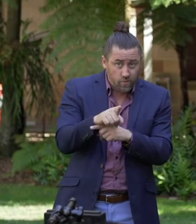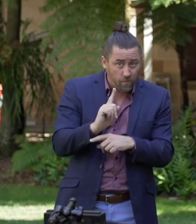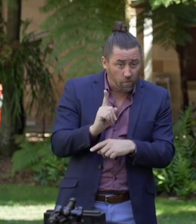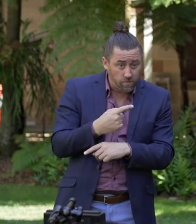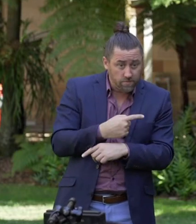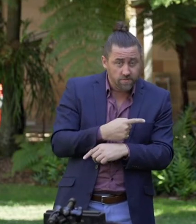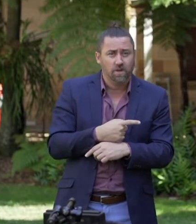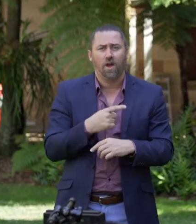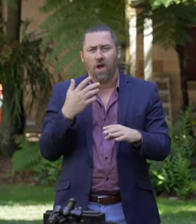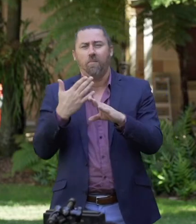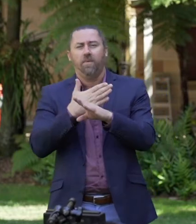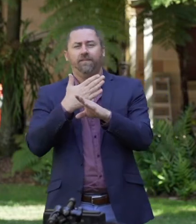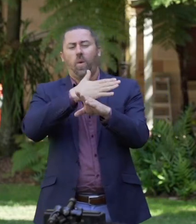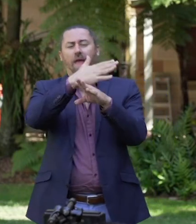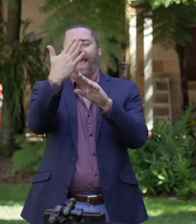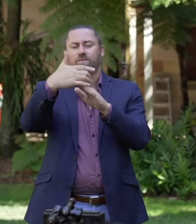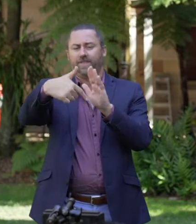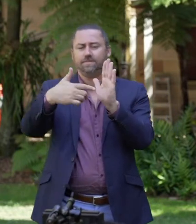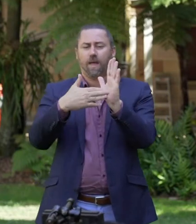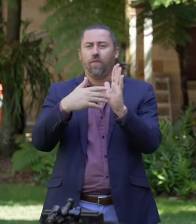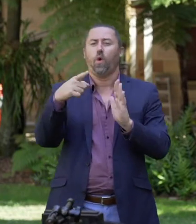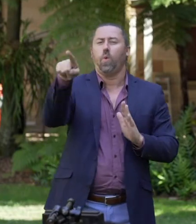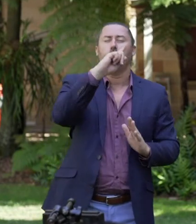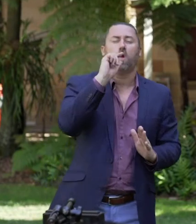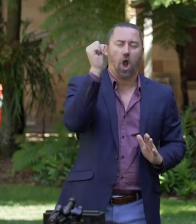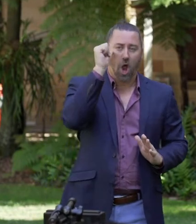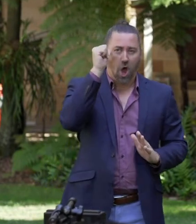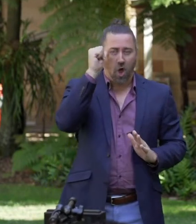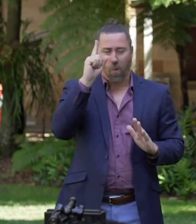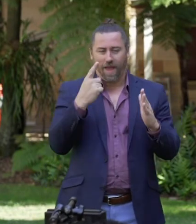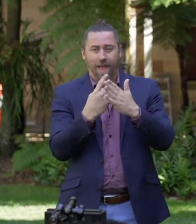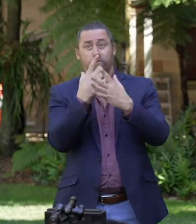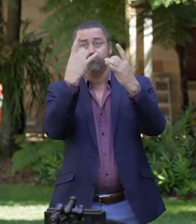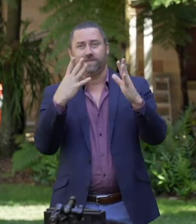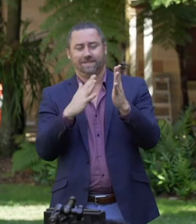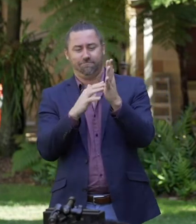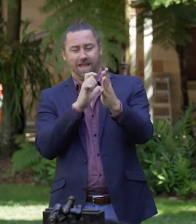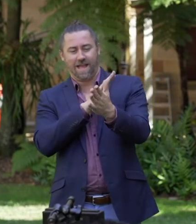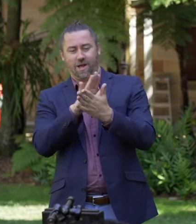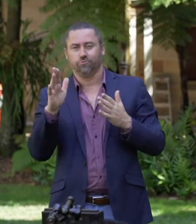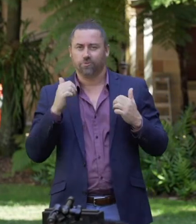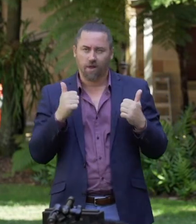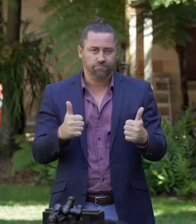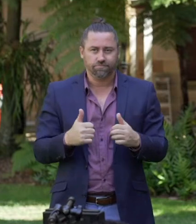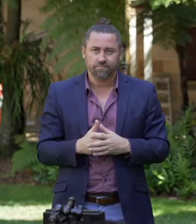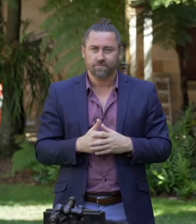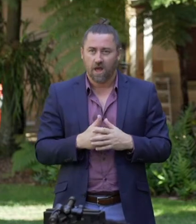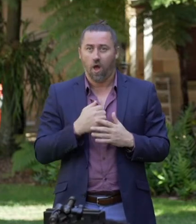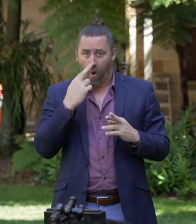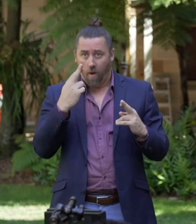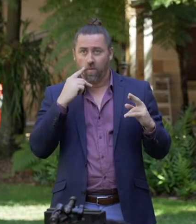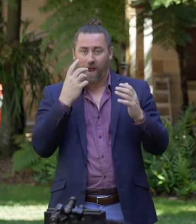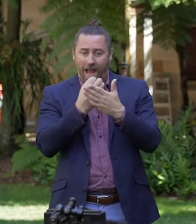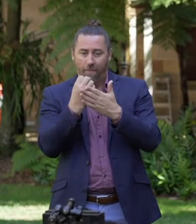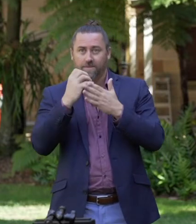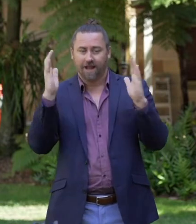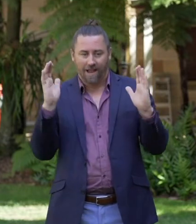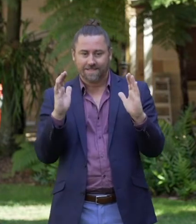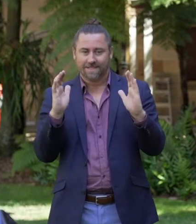We might be next week. Definitely before the end of the month, so people know they'll have plenty of advance. And hopefully if we keep that trend coming down, that's going to be fantastic